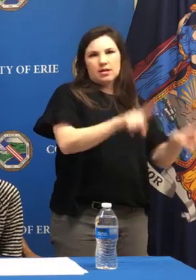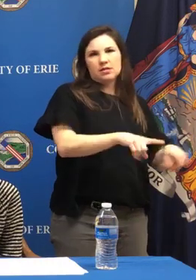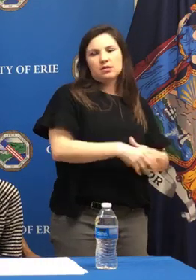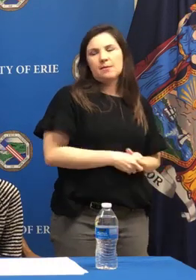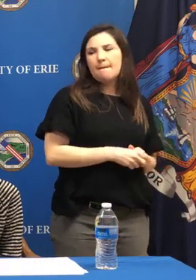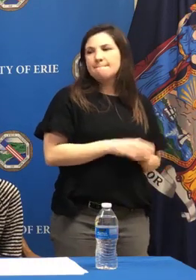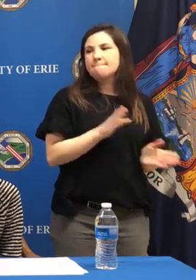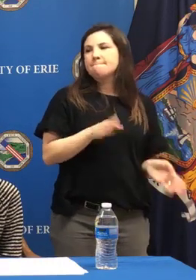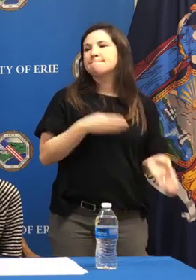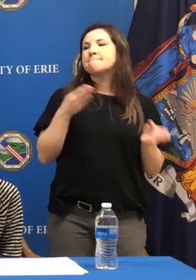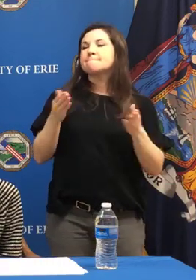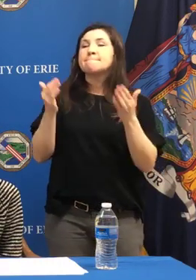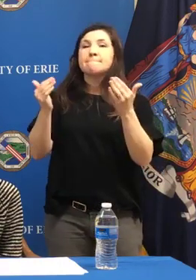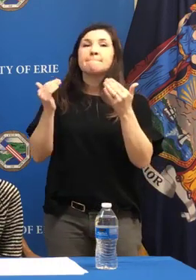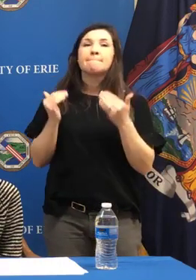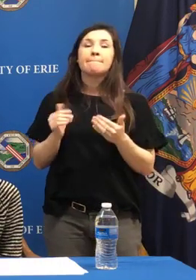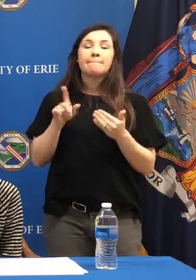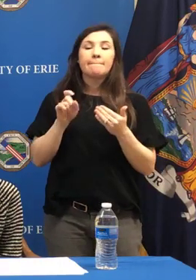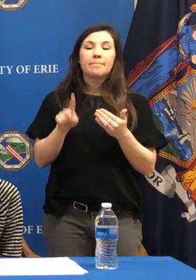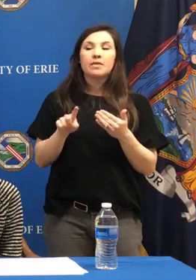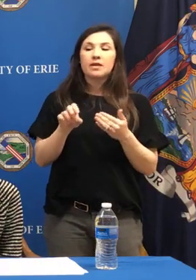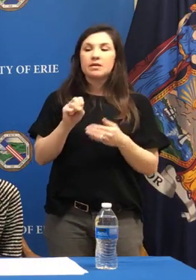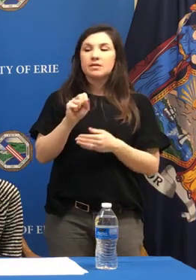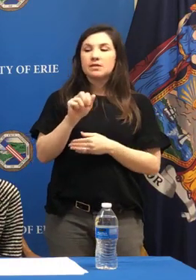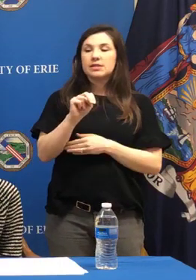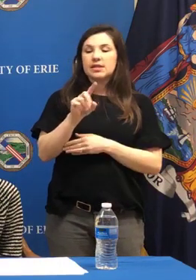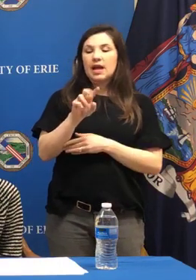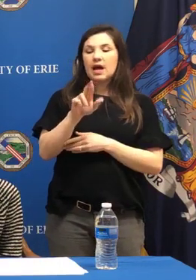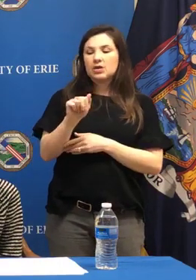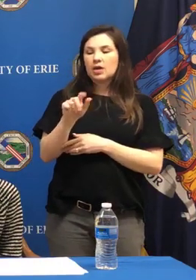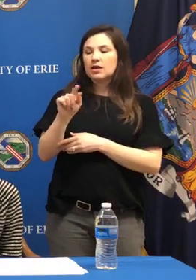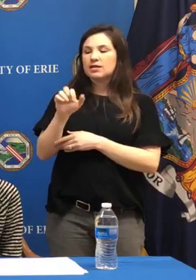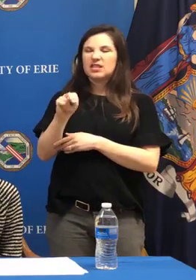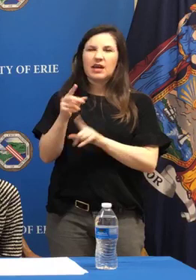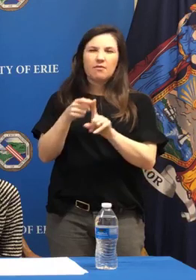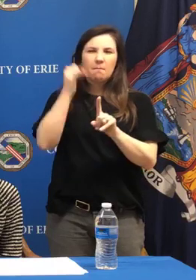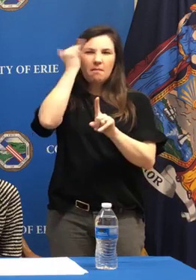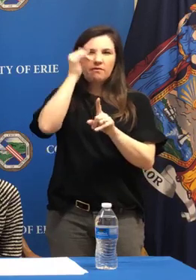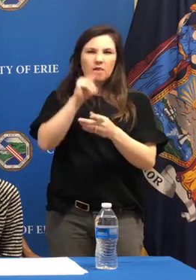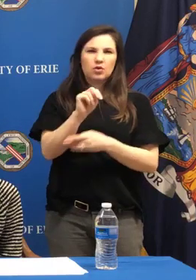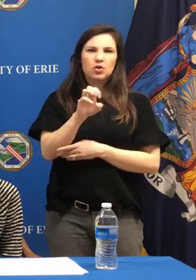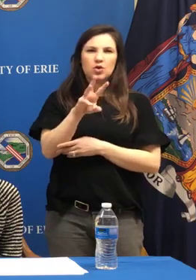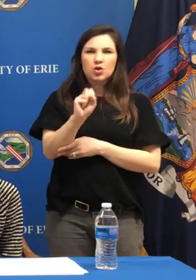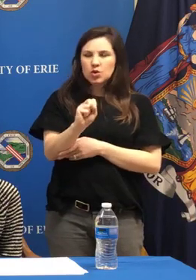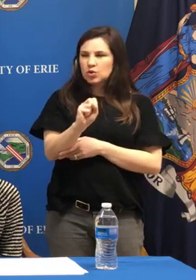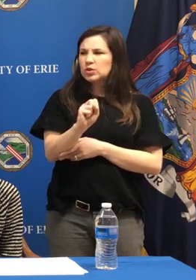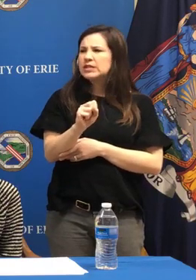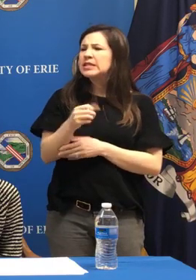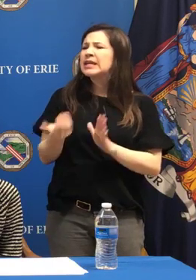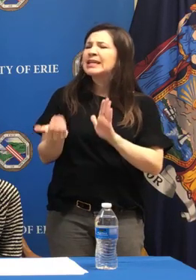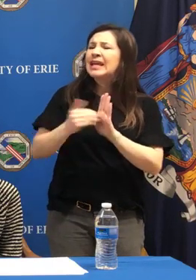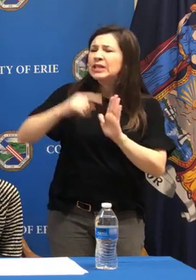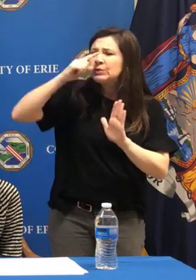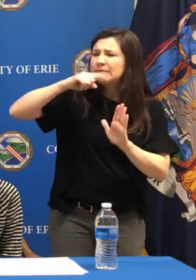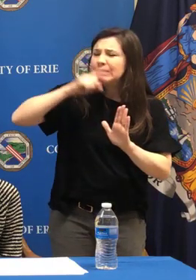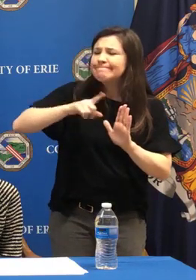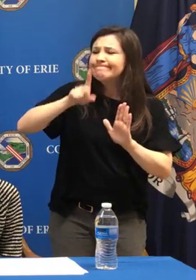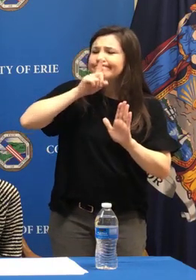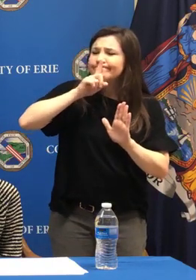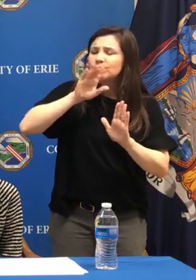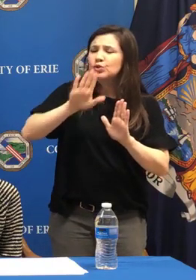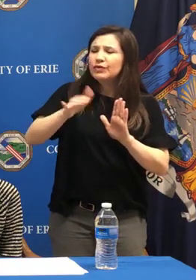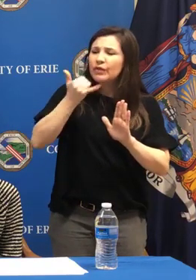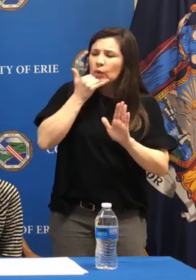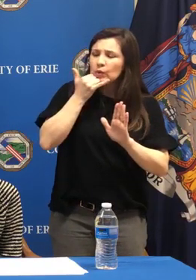you. Next question goes to Sandra Tan from the Buffalo News. And once again, could the rest of you please mute